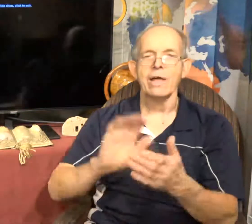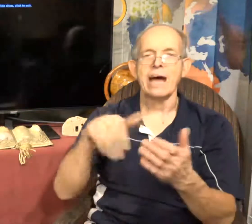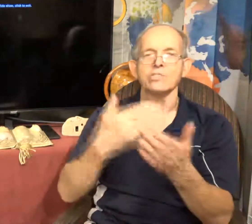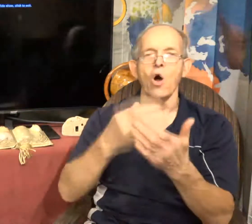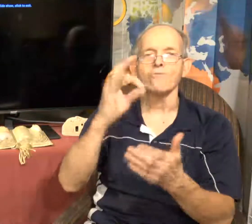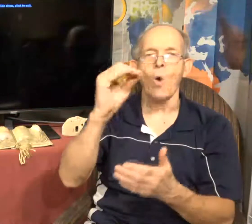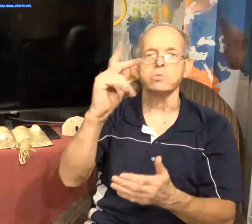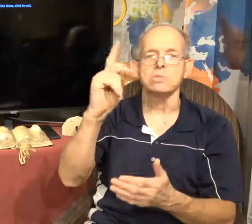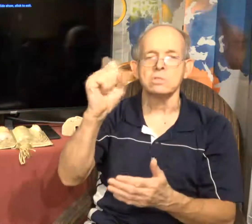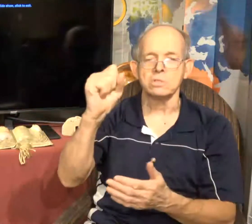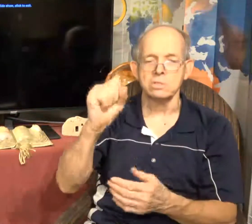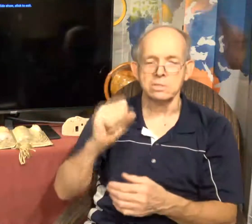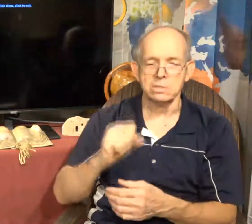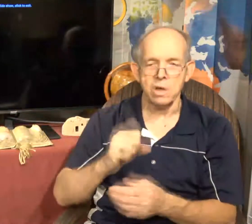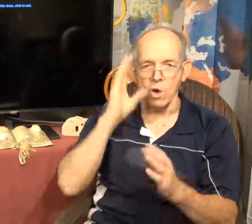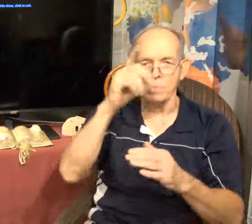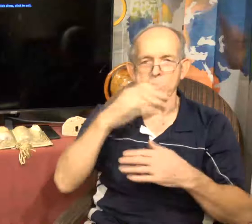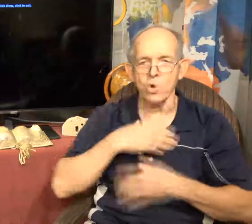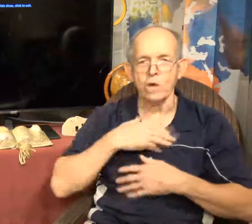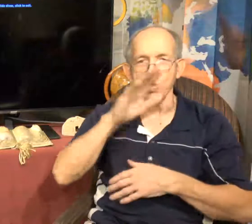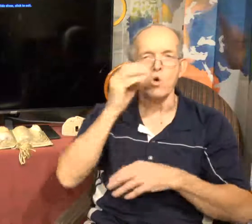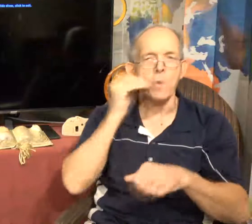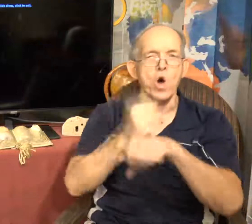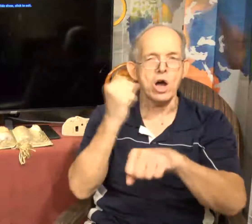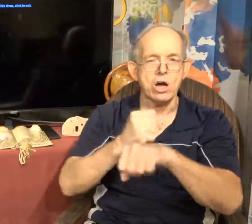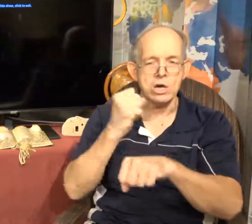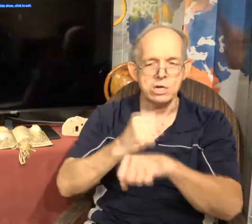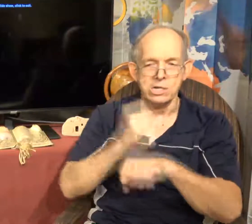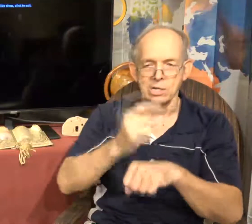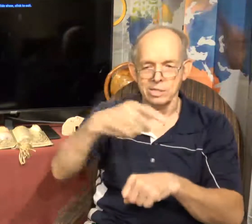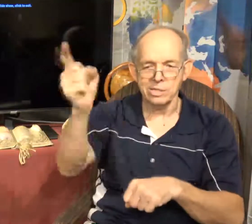That's all, folks. Hope you join the rumor.